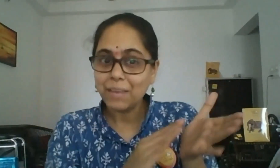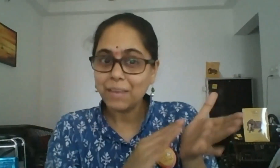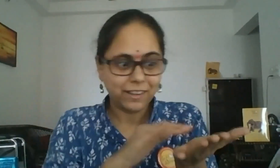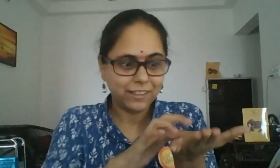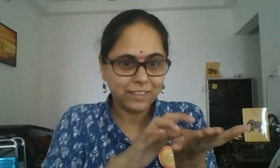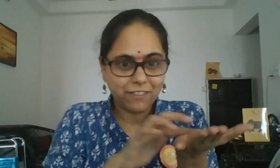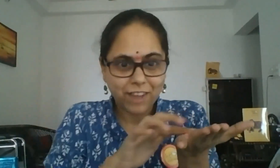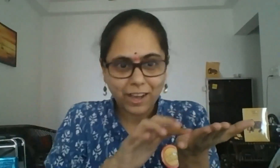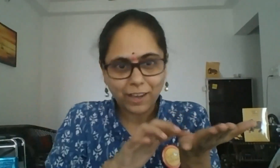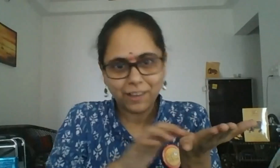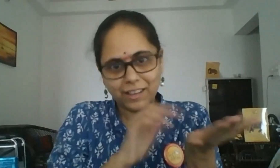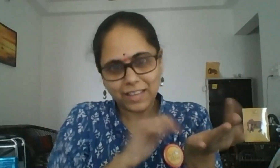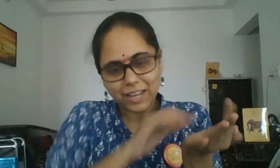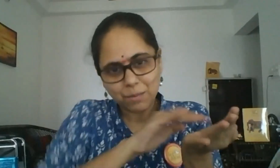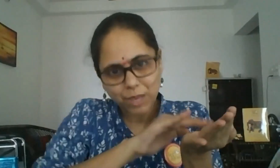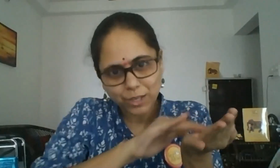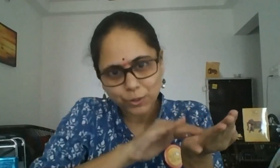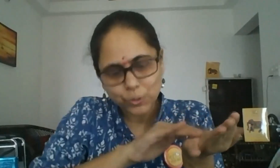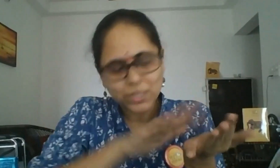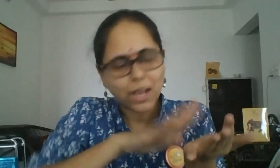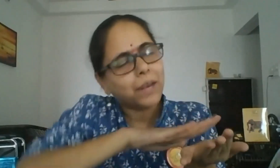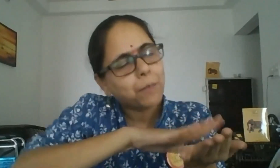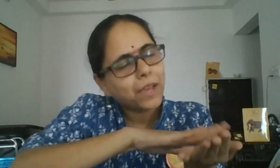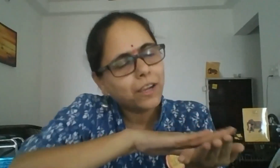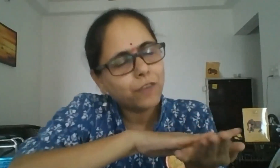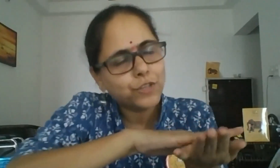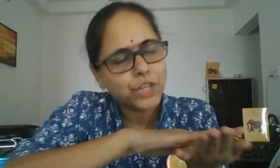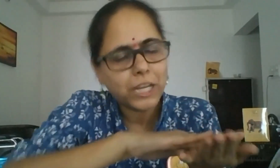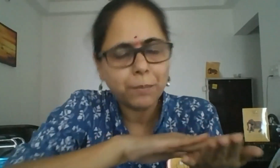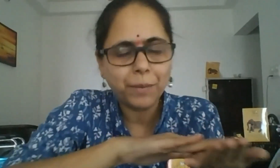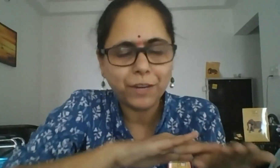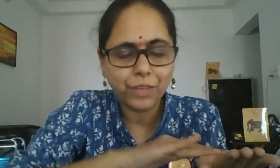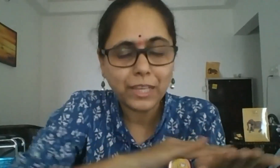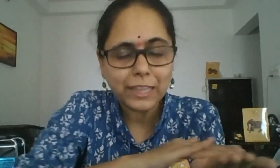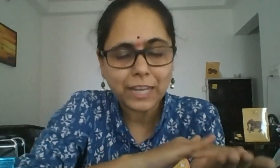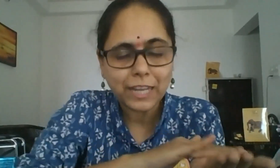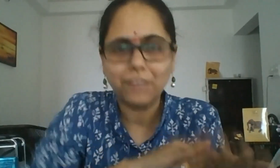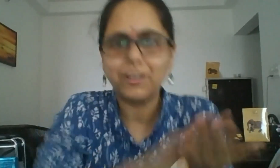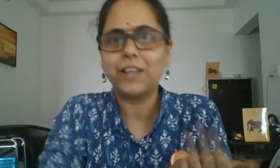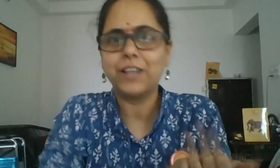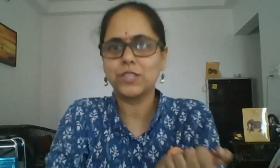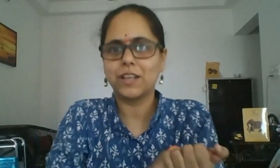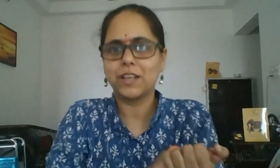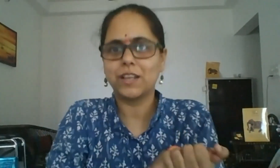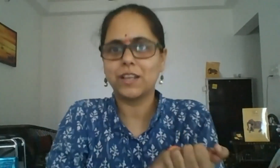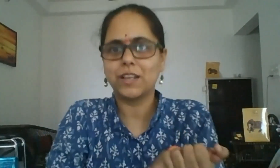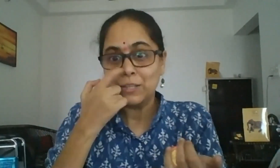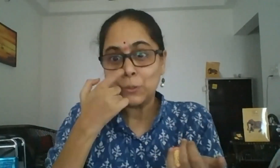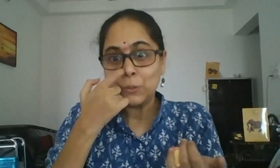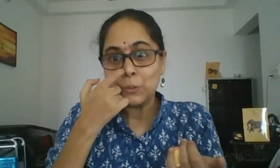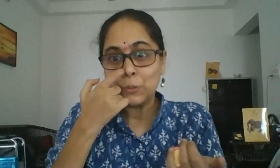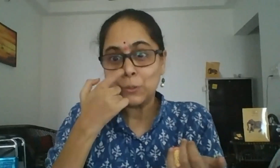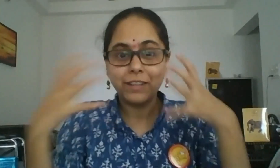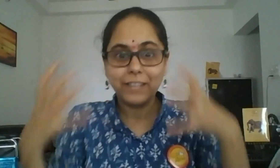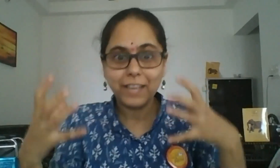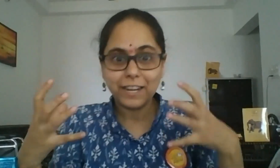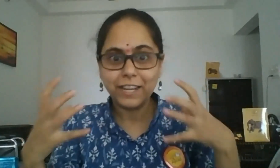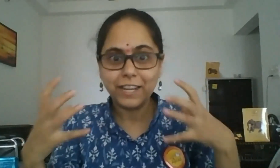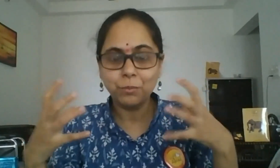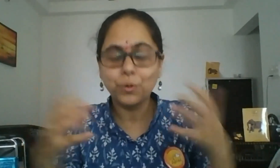a tawa? Can I make a dosa and make a visually impaired feel that tawa and dosa, so that when they are reading books,